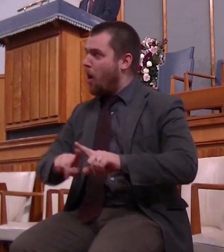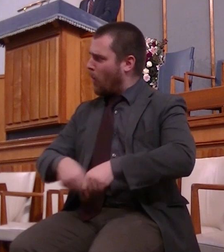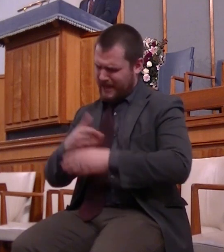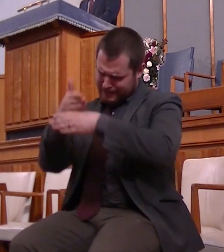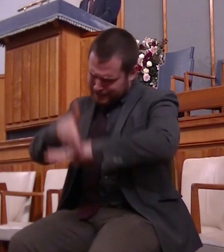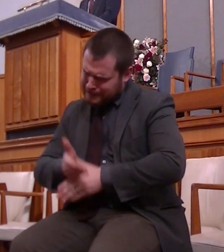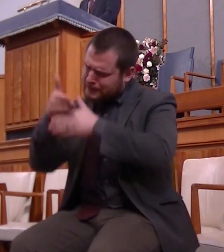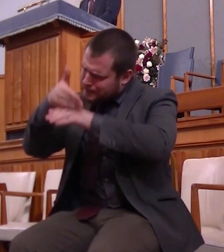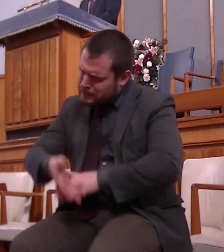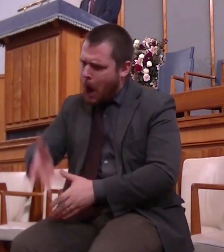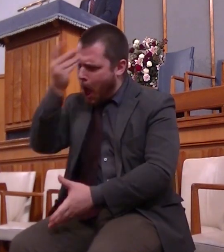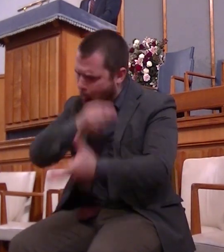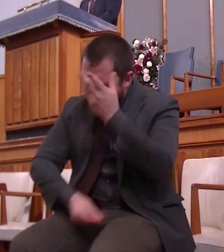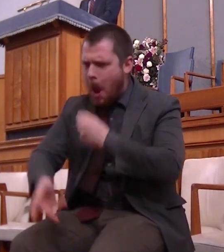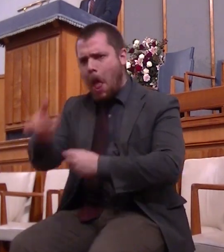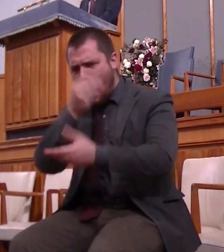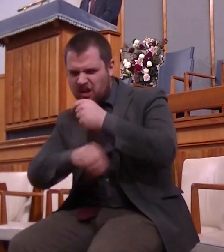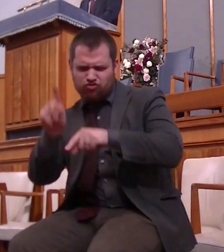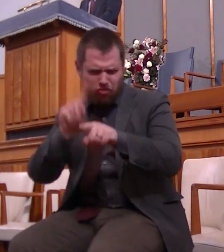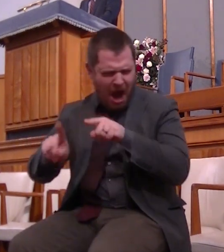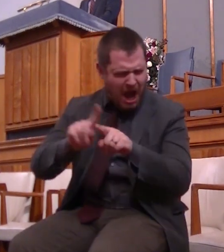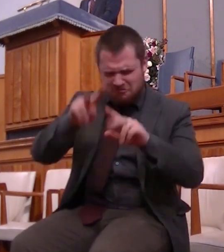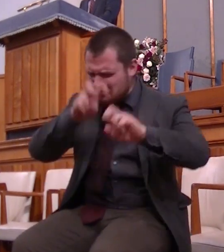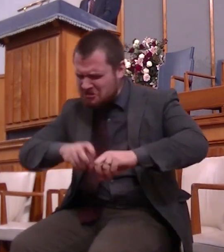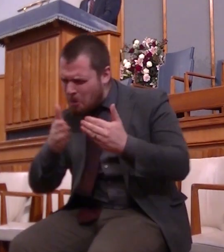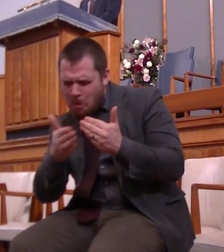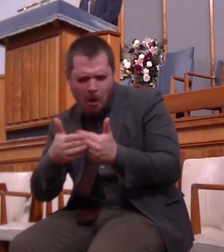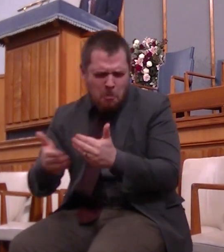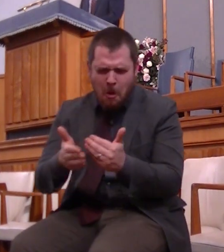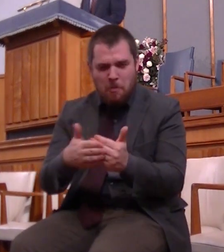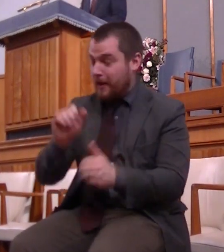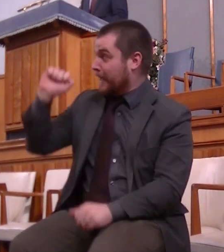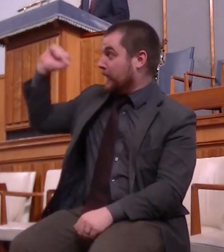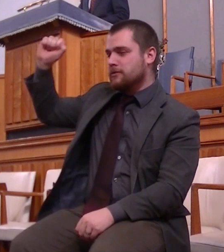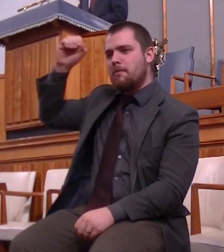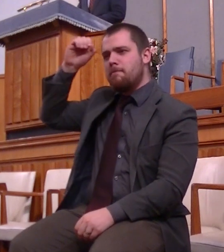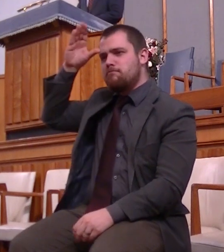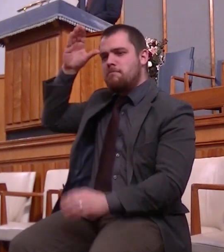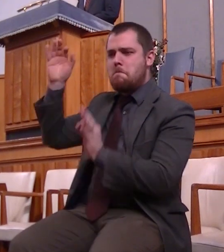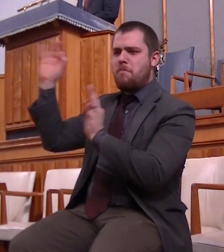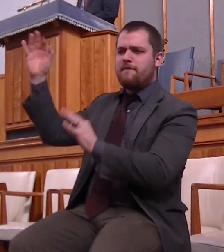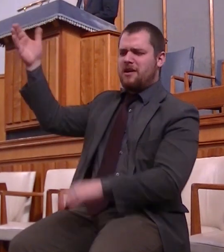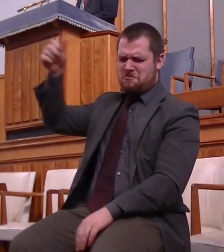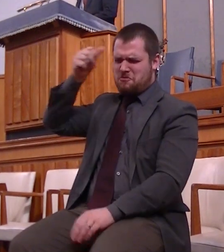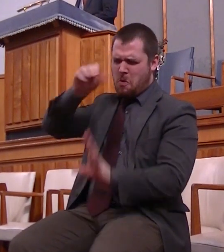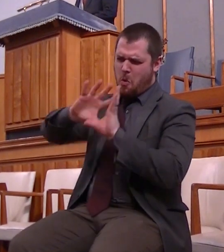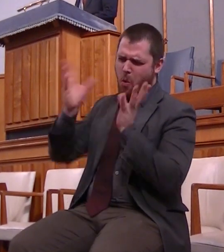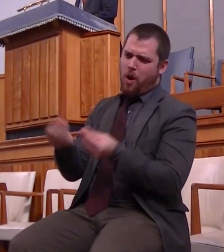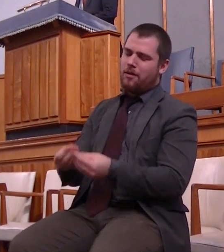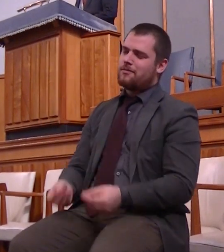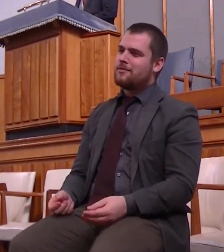We're inquirers. He alone has perfect knowledge. God's knowledge, let me say, dear friends, is